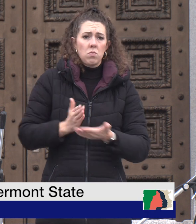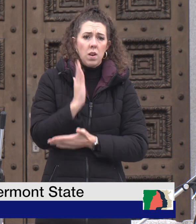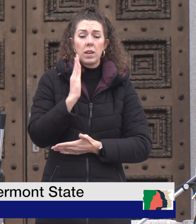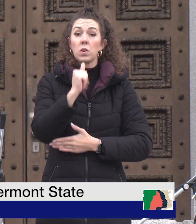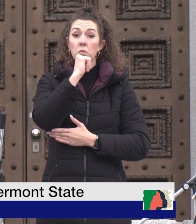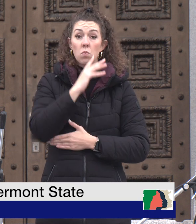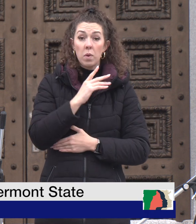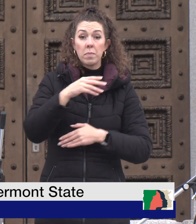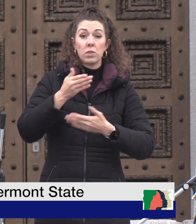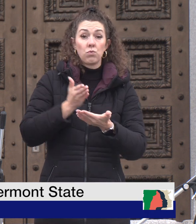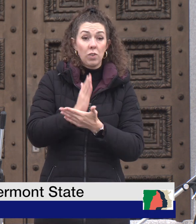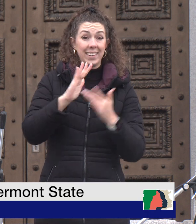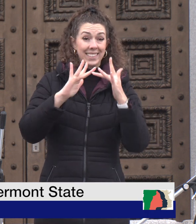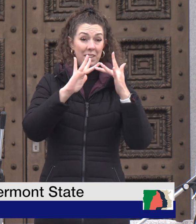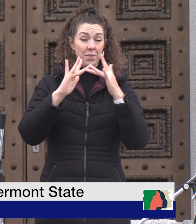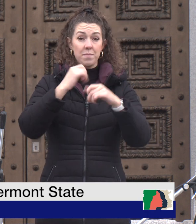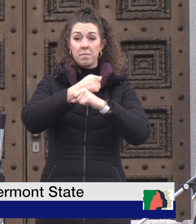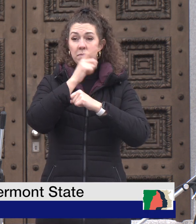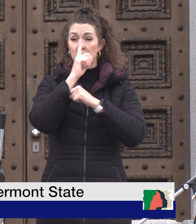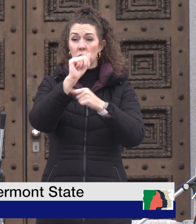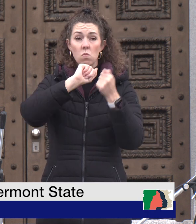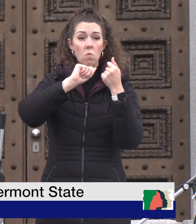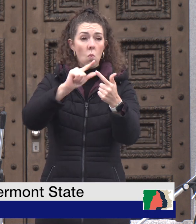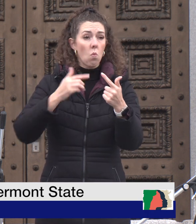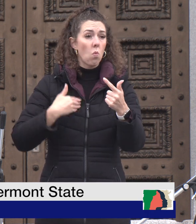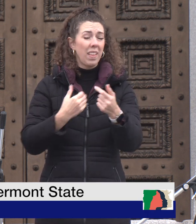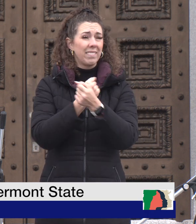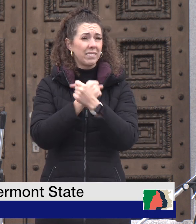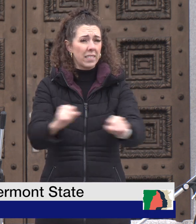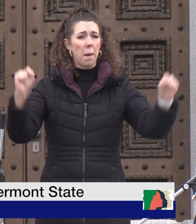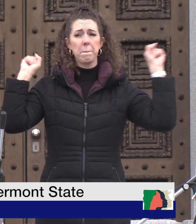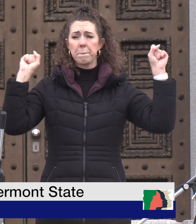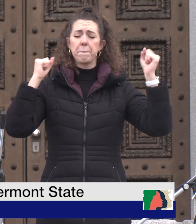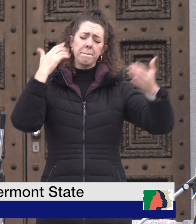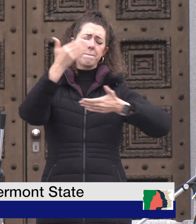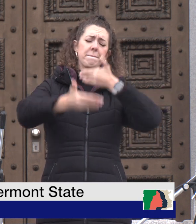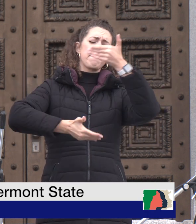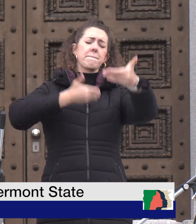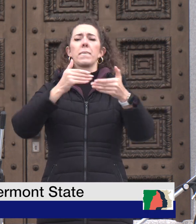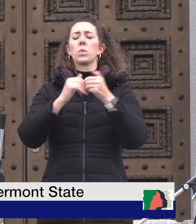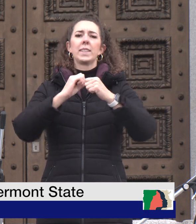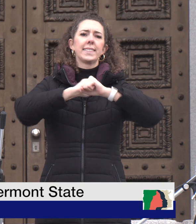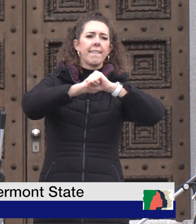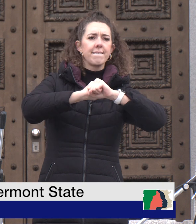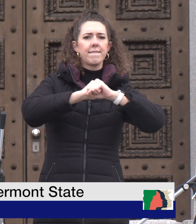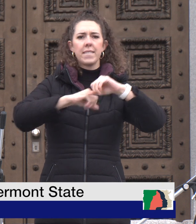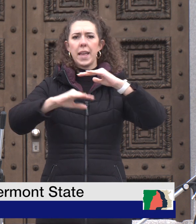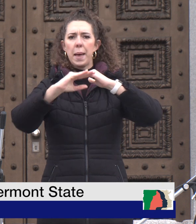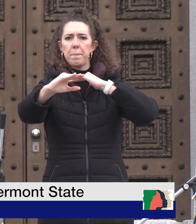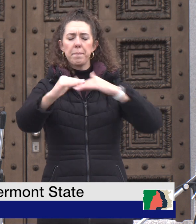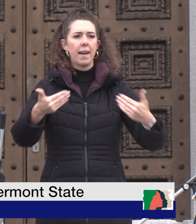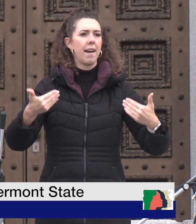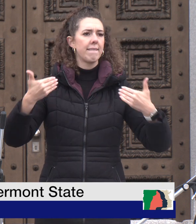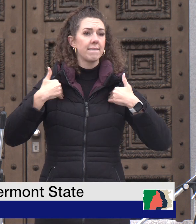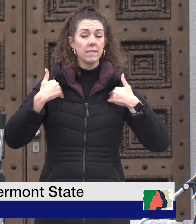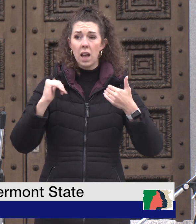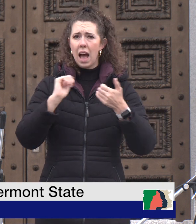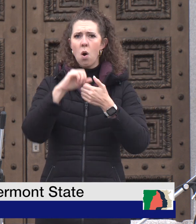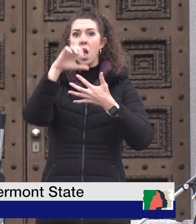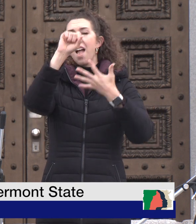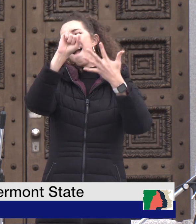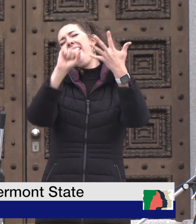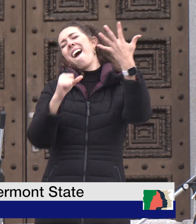to ensuring everyone has the freedom to lead empowered lives in safety and security. But how can we claim these titles and achieve